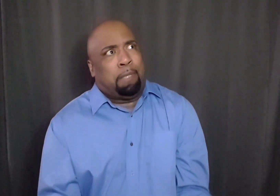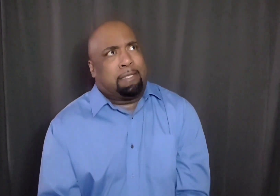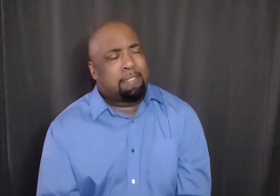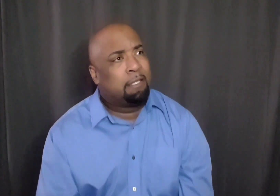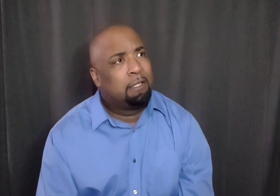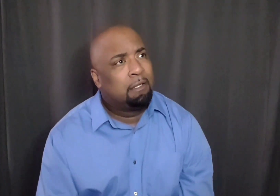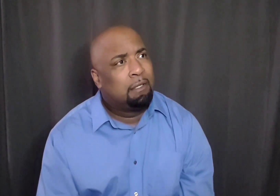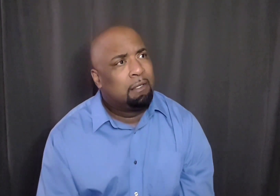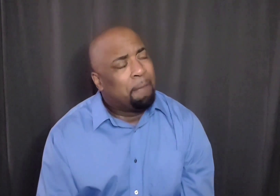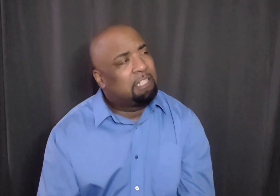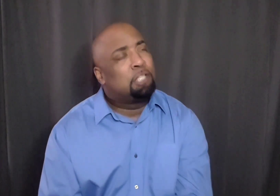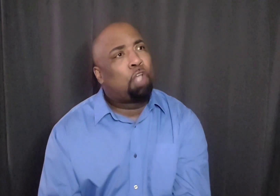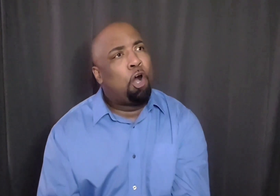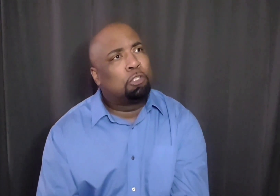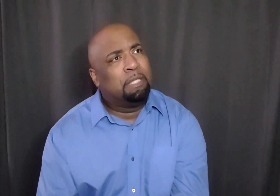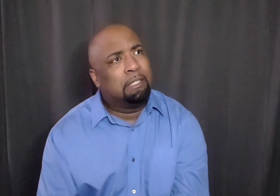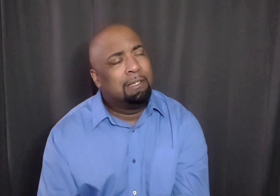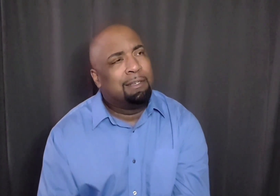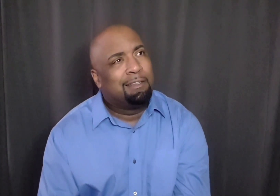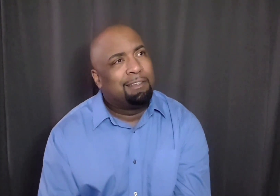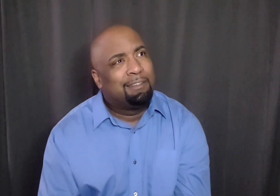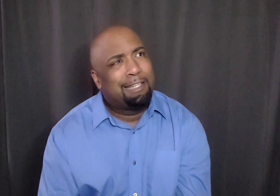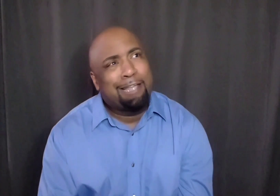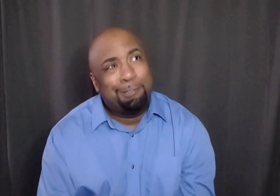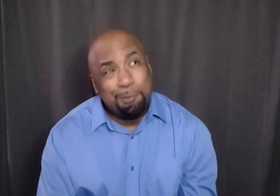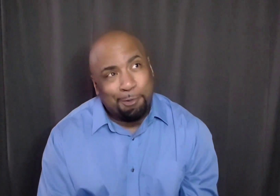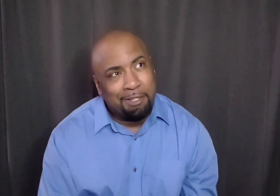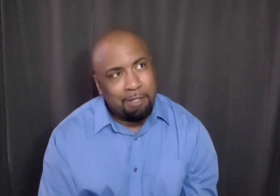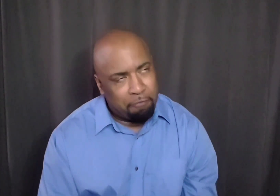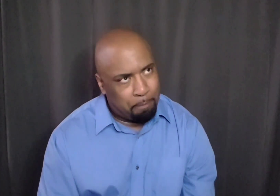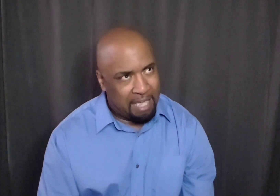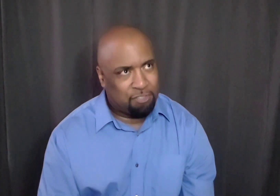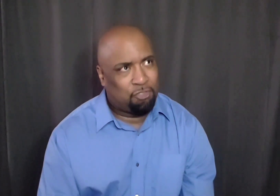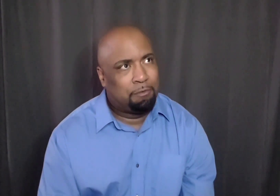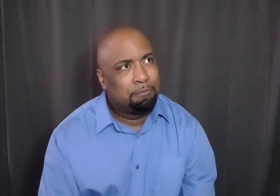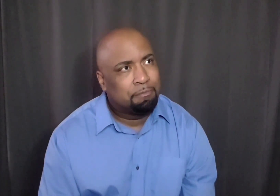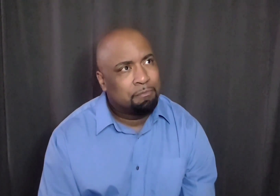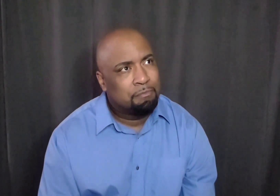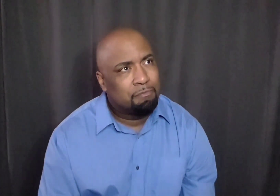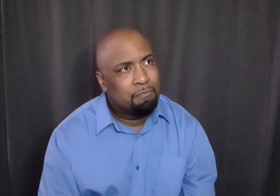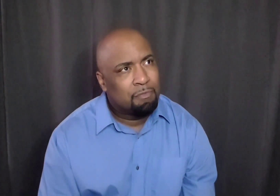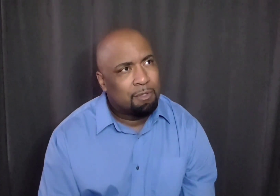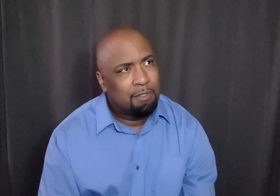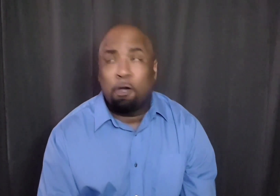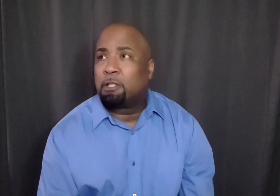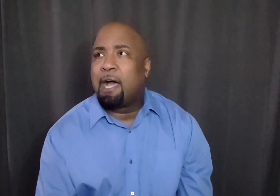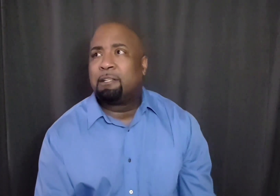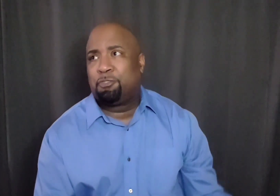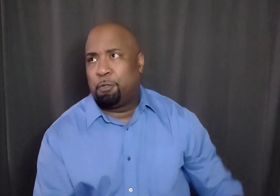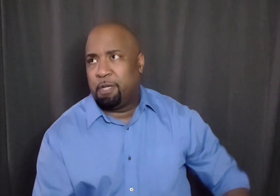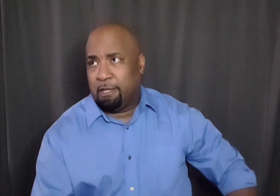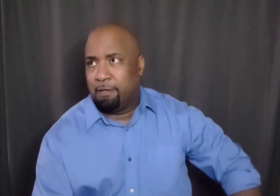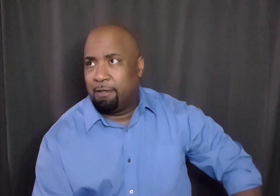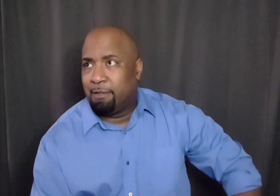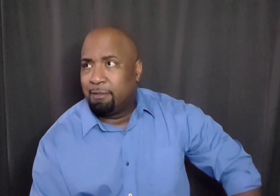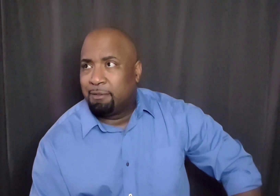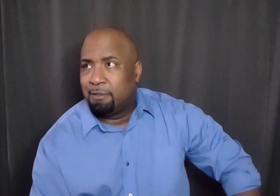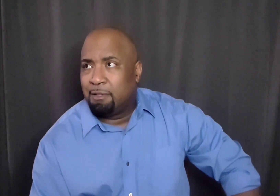mints." But then it dawned on me that I too have a patch. It's called a college degree. All